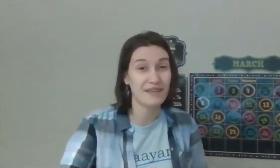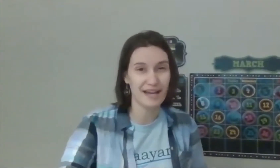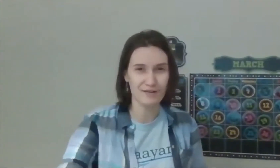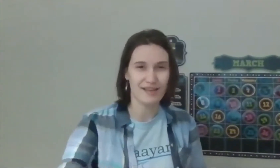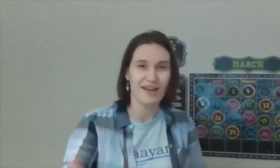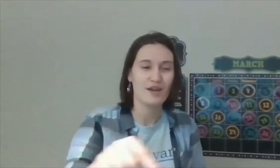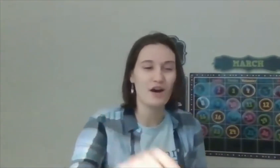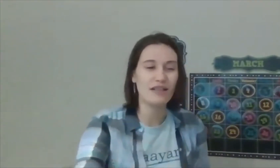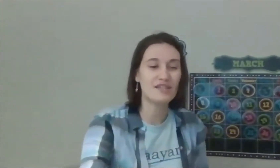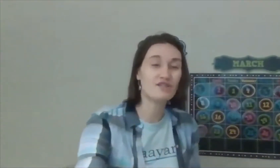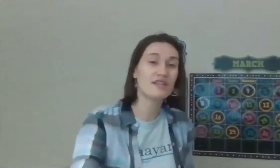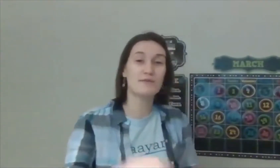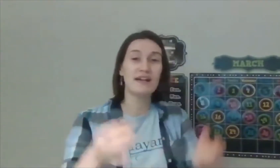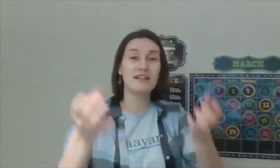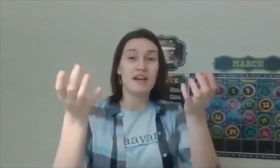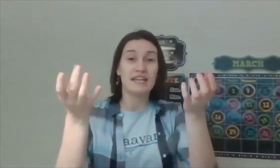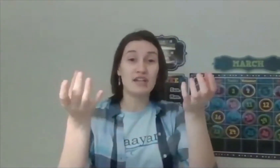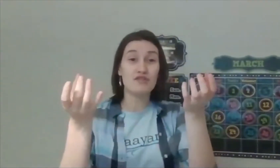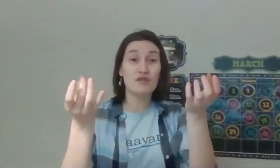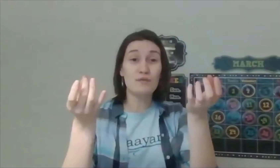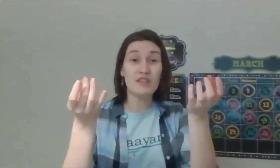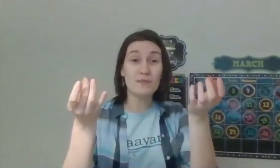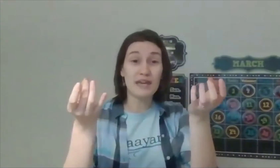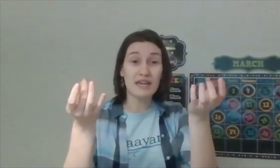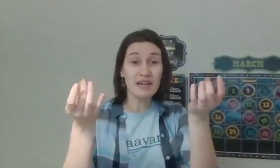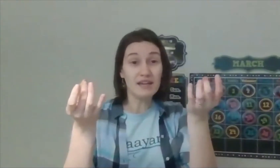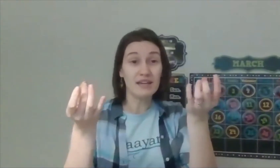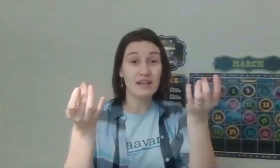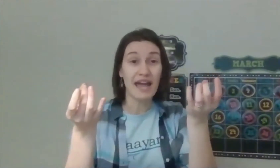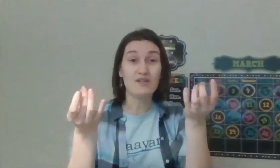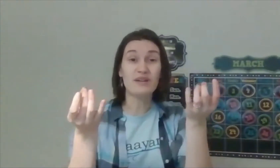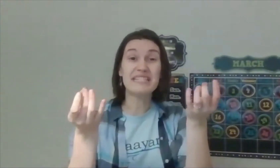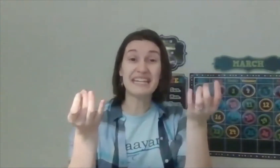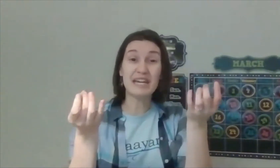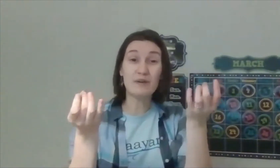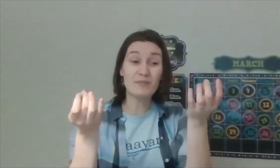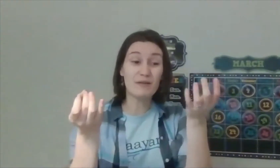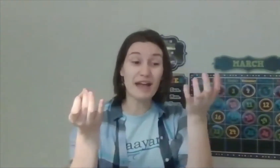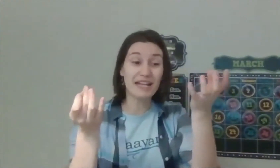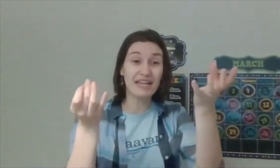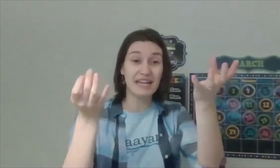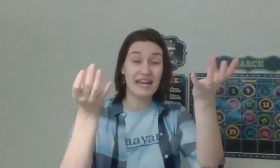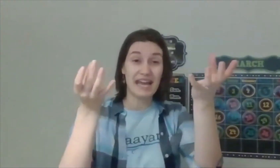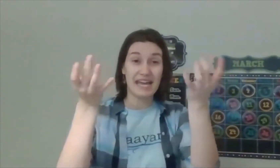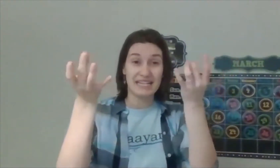else. So let's do this one. Can you do it with me? And you can sing it with me. Ready?